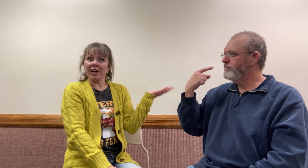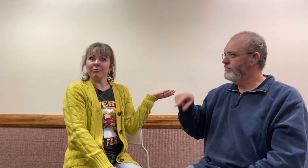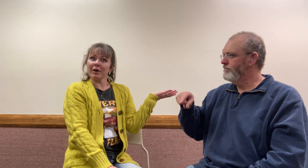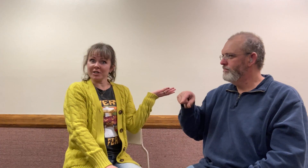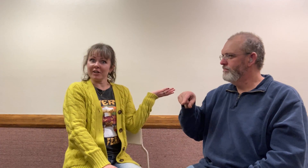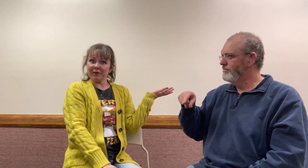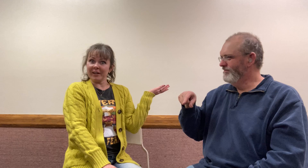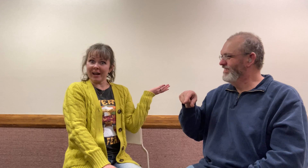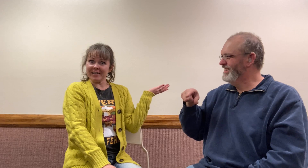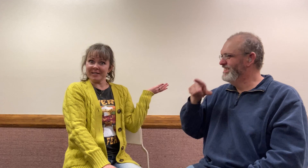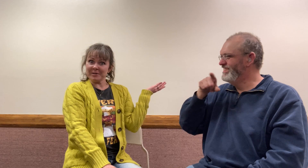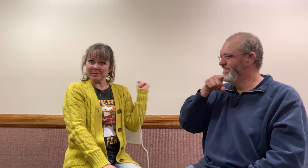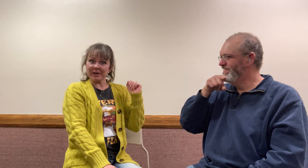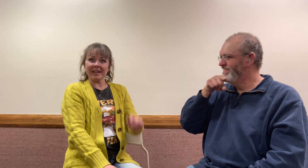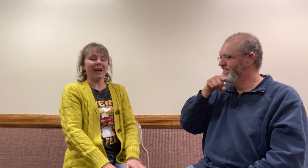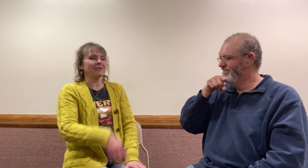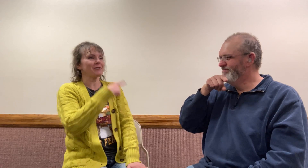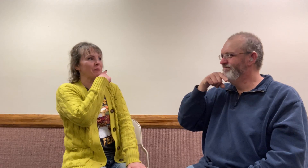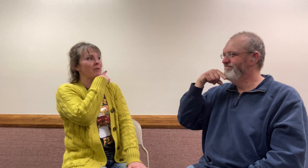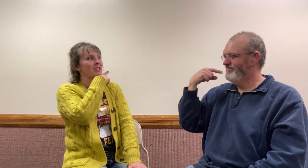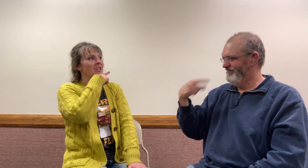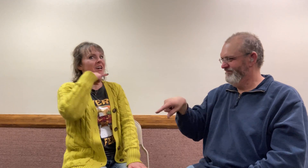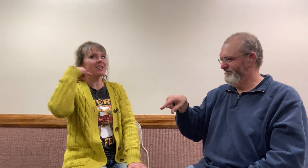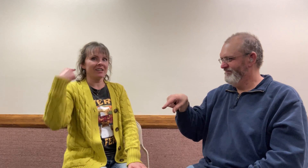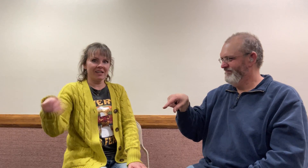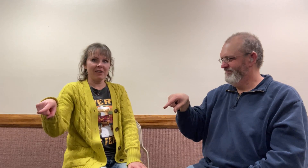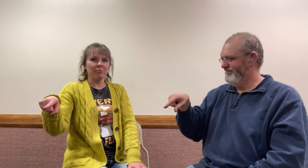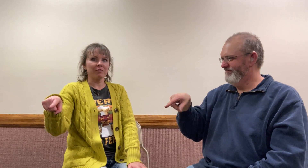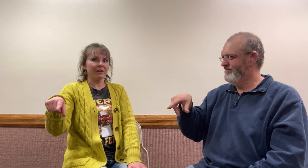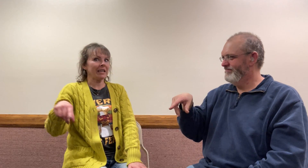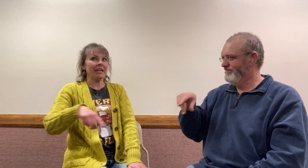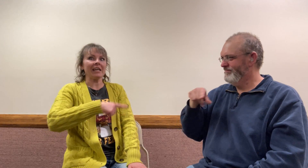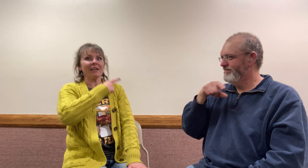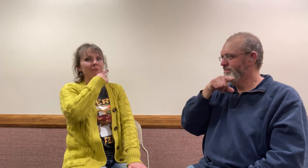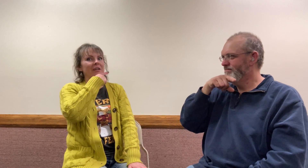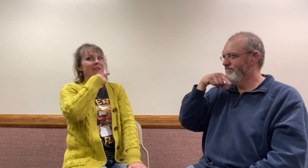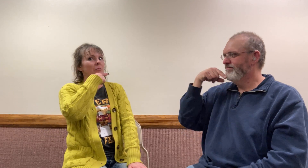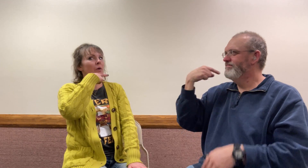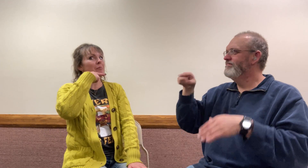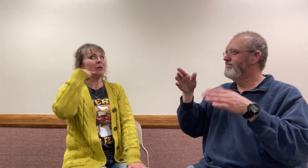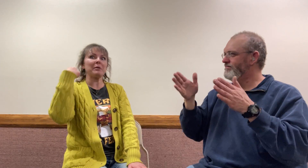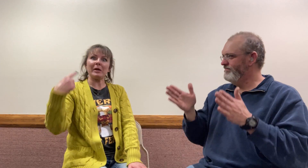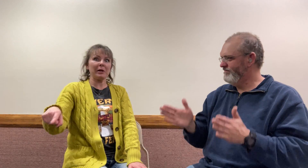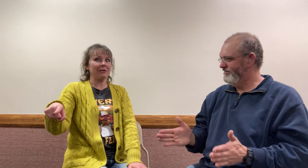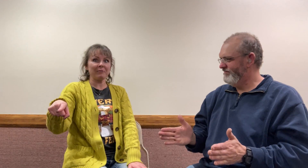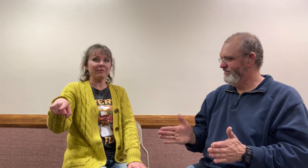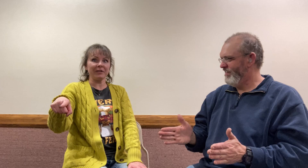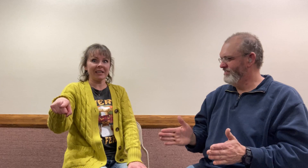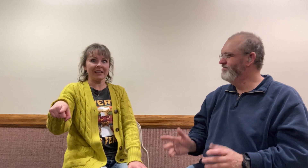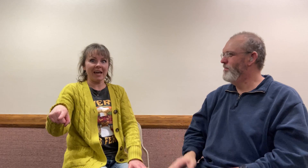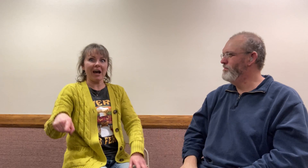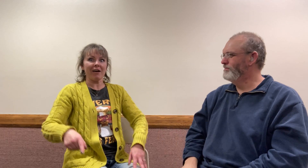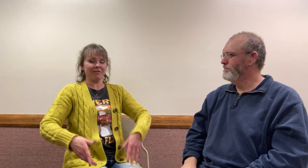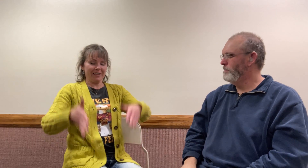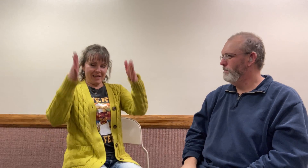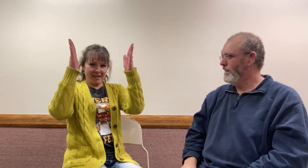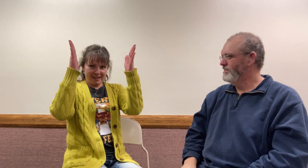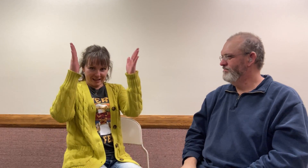of Russia going on in the news right now. So Russia, we're flicking it. We're wiping our beard and we're flicking that off.